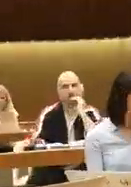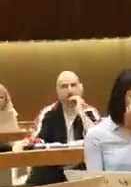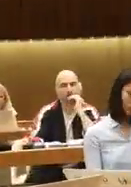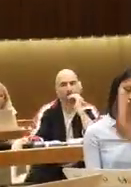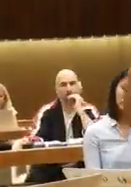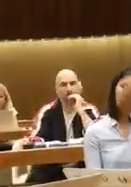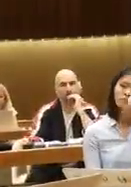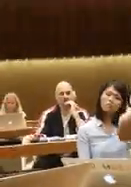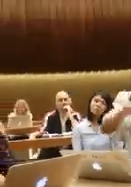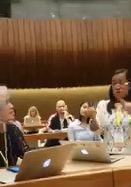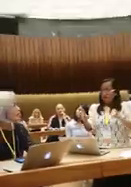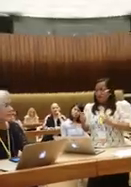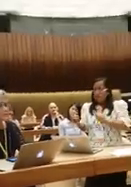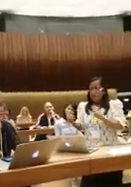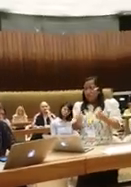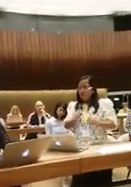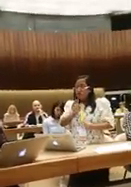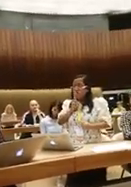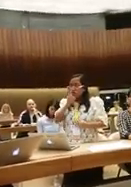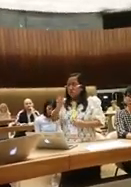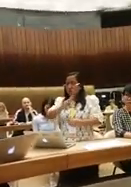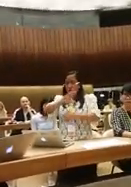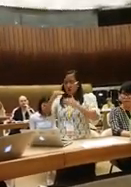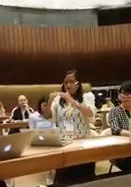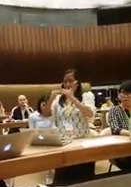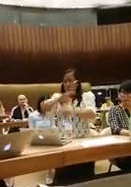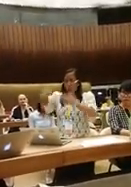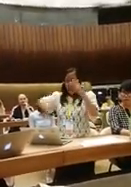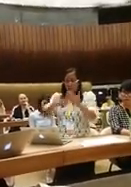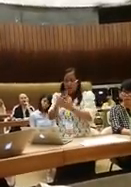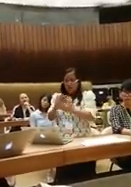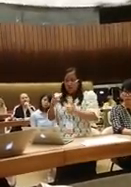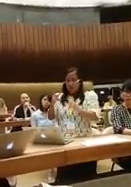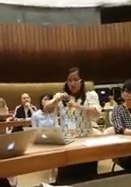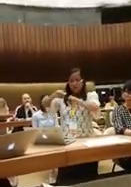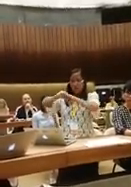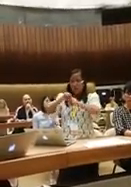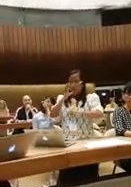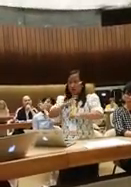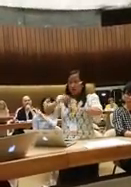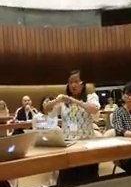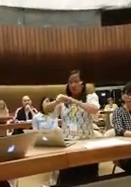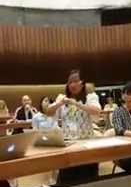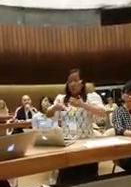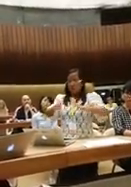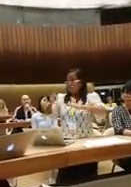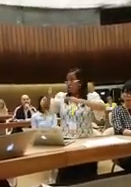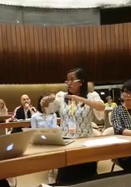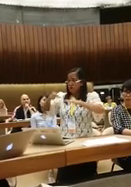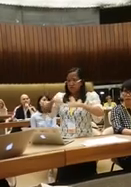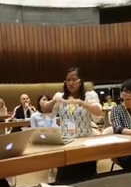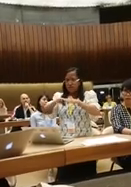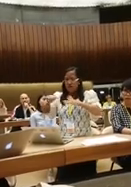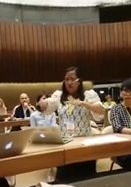public transportation, much less participate in governance. The Magna Carta of Women as the core legislation already summarizes